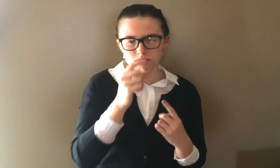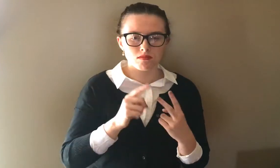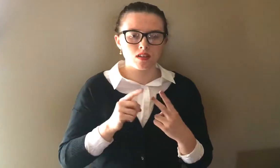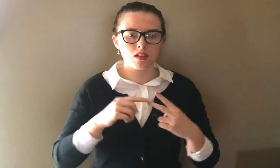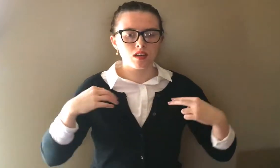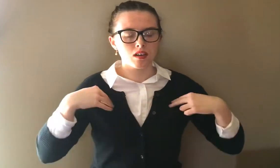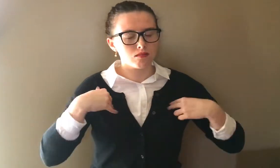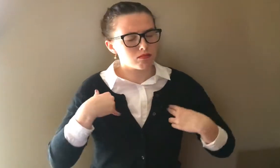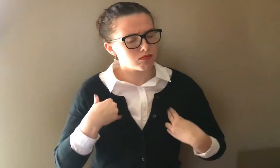fatigued,